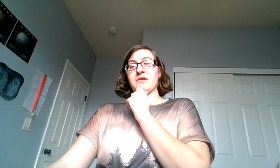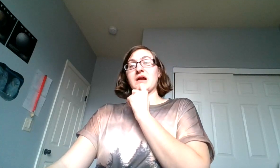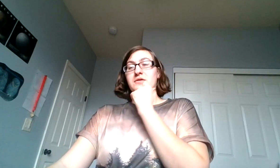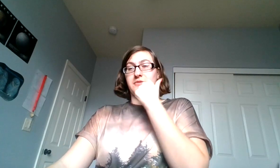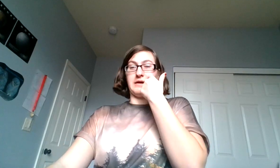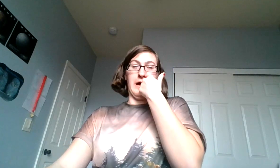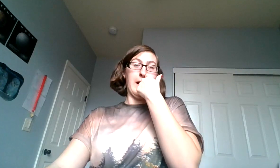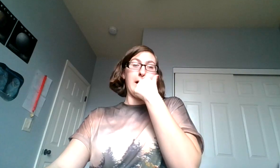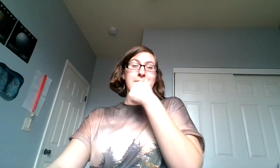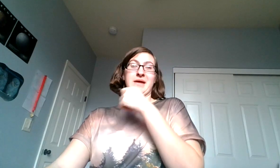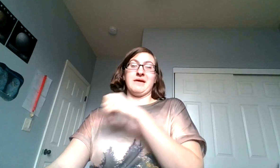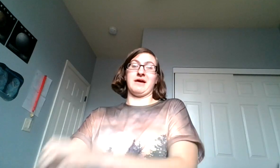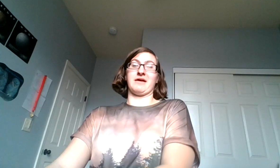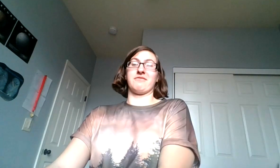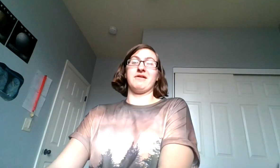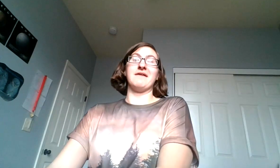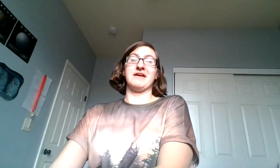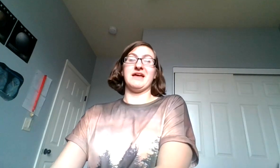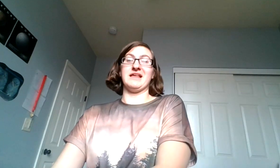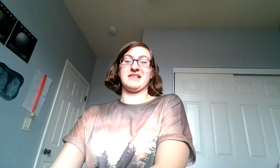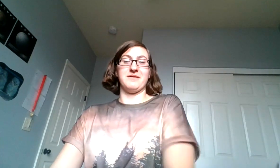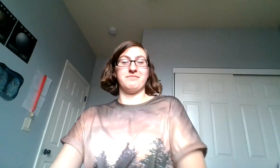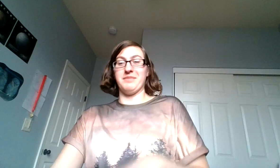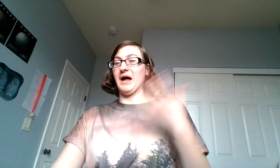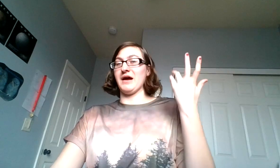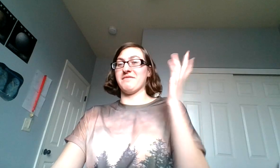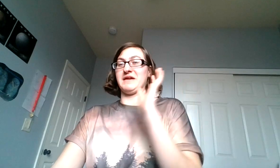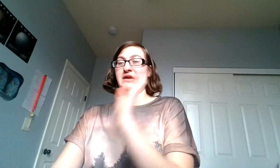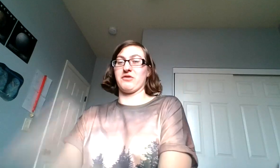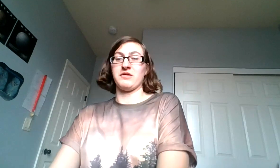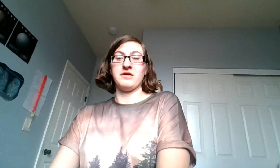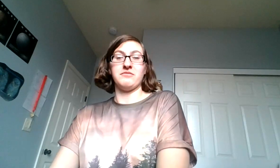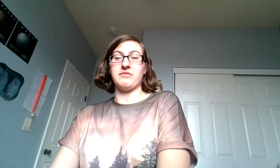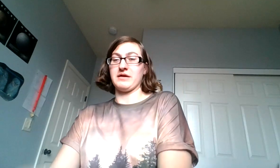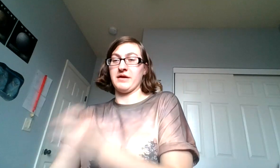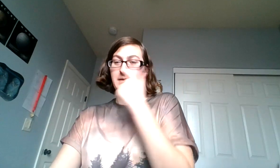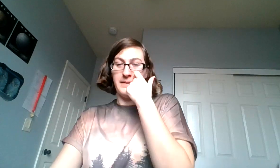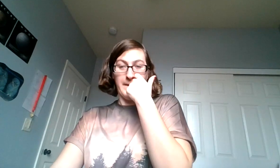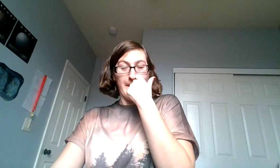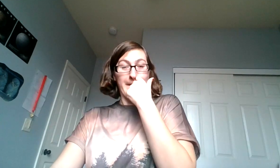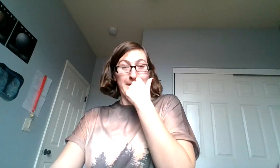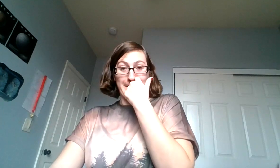like comment like laugh his butt off here like.